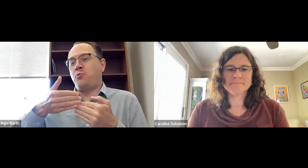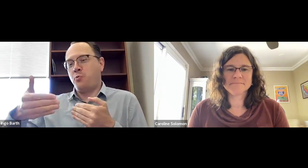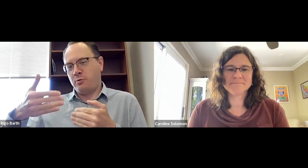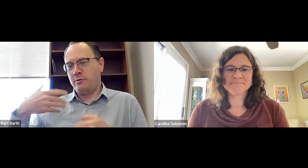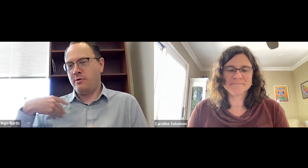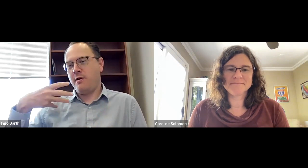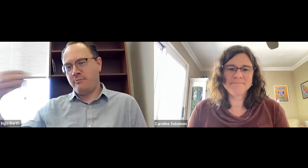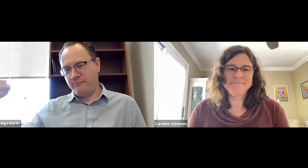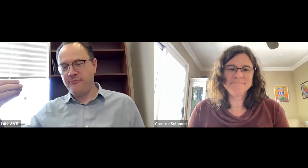this forum.